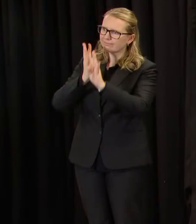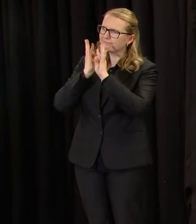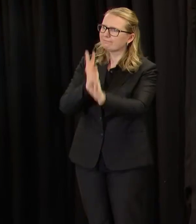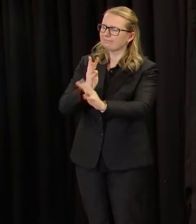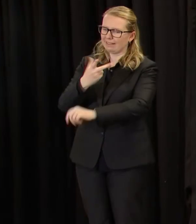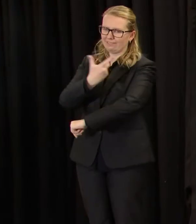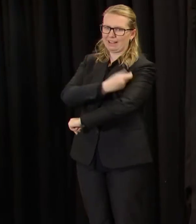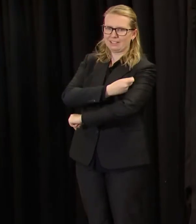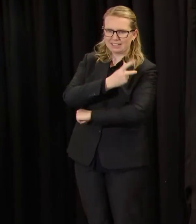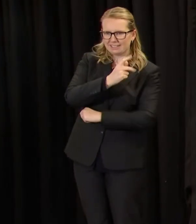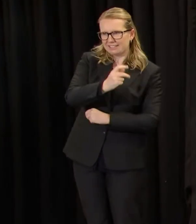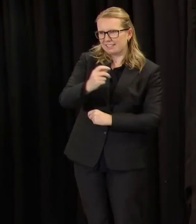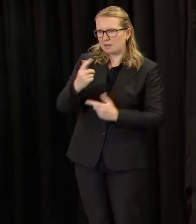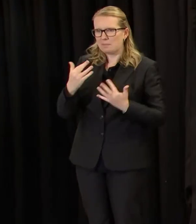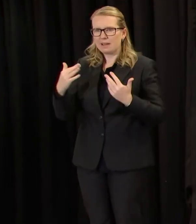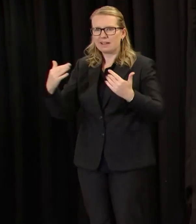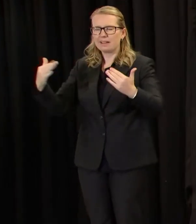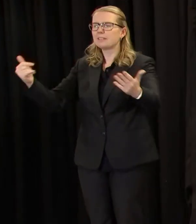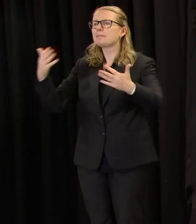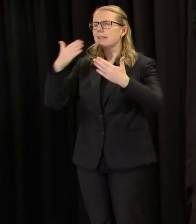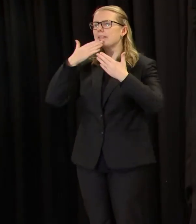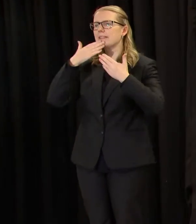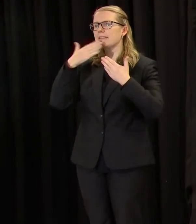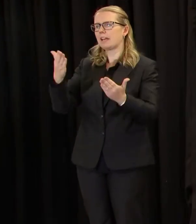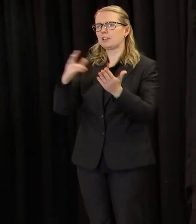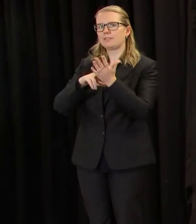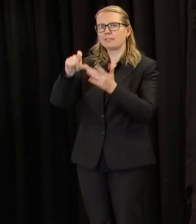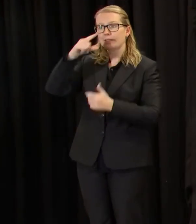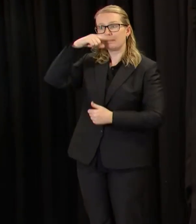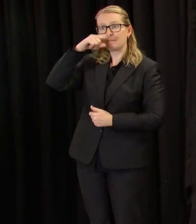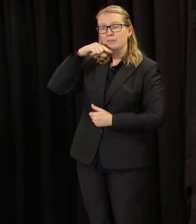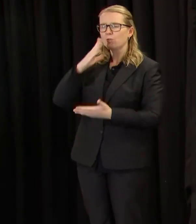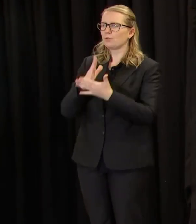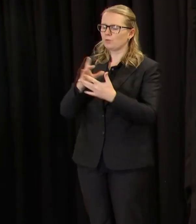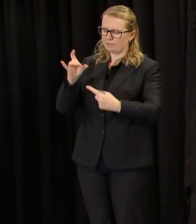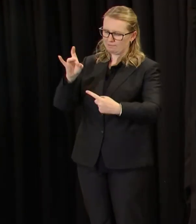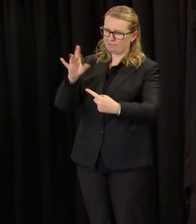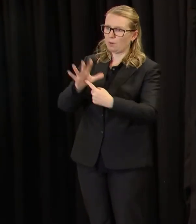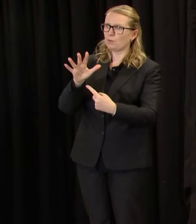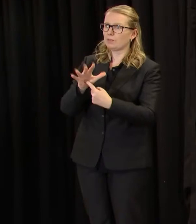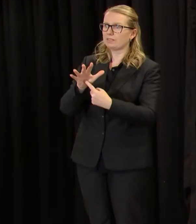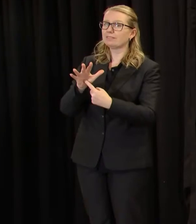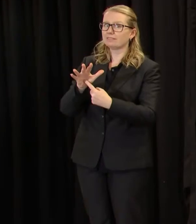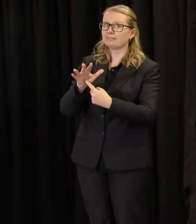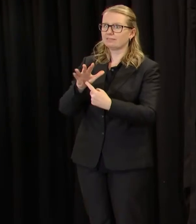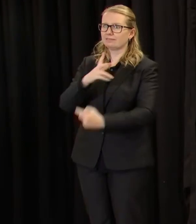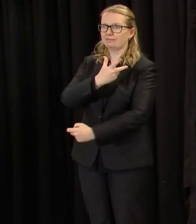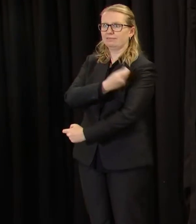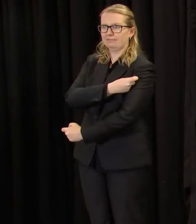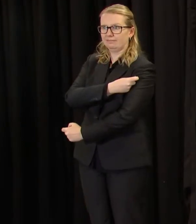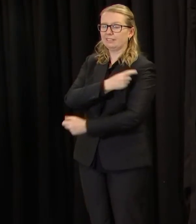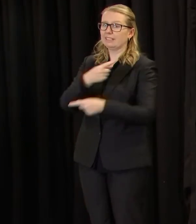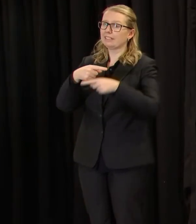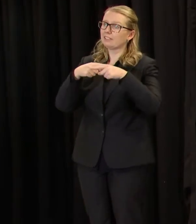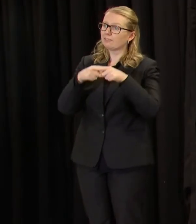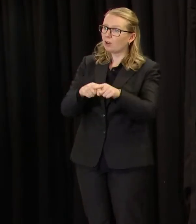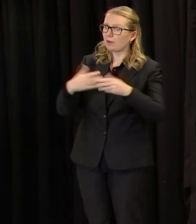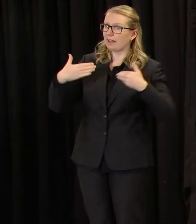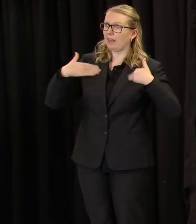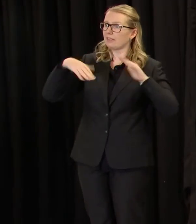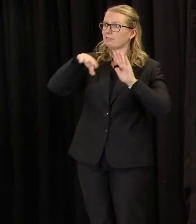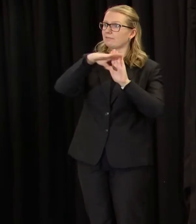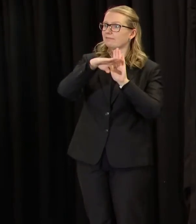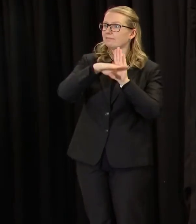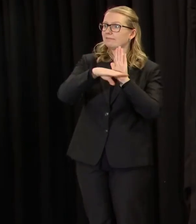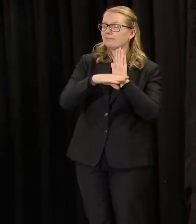that Victorians are taking up vaccination. Right now, that's the most important thing we can do, along with following public health measures. What